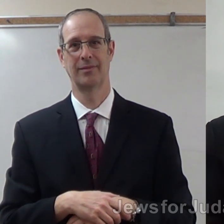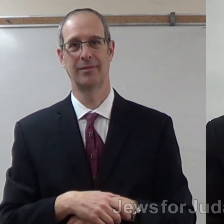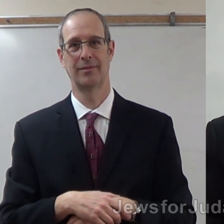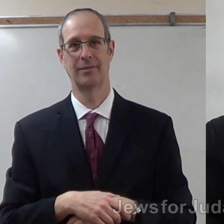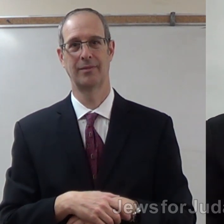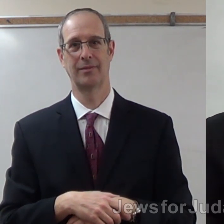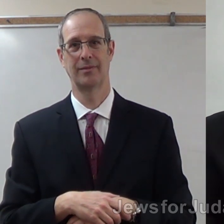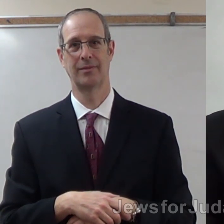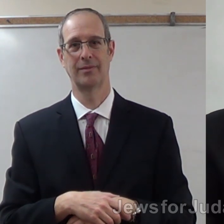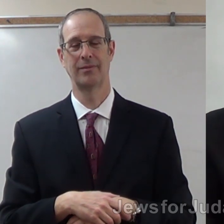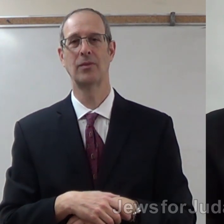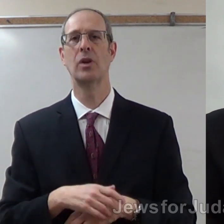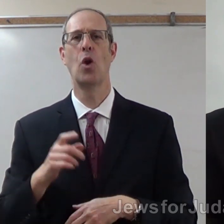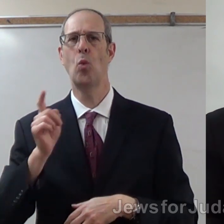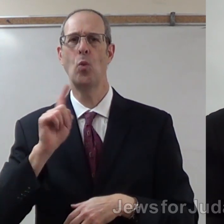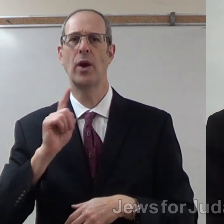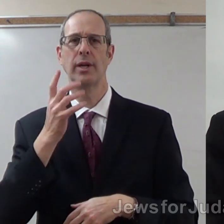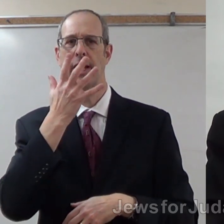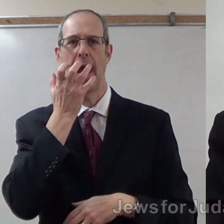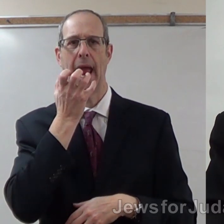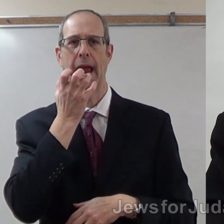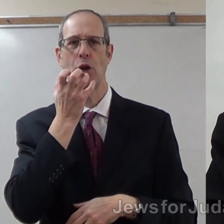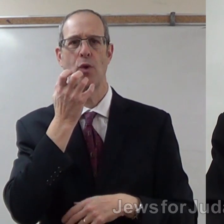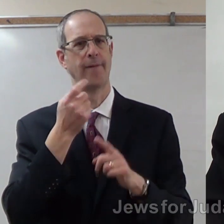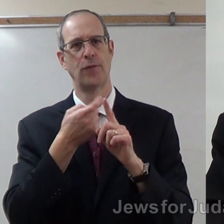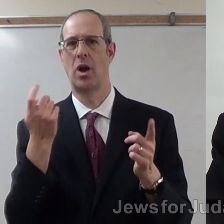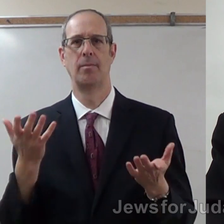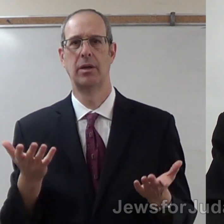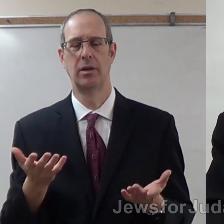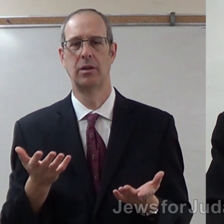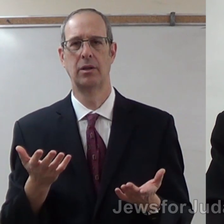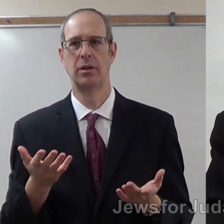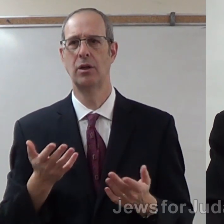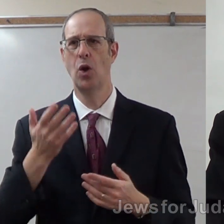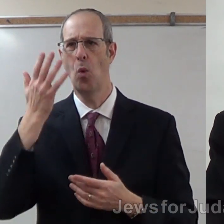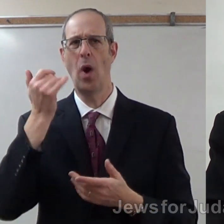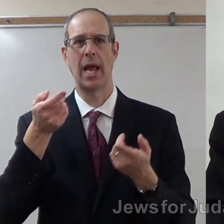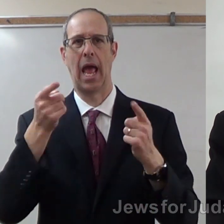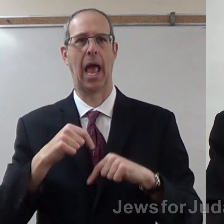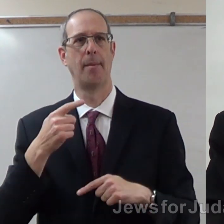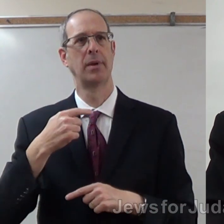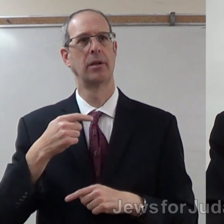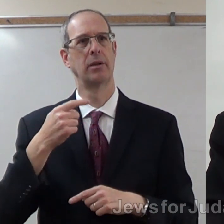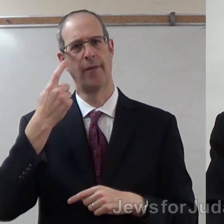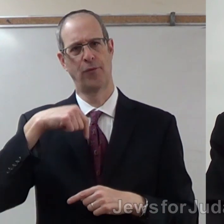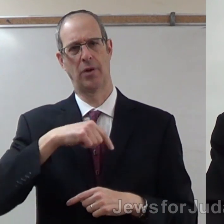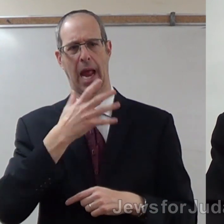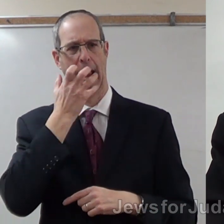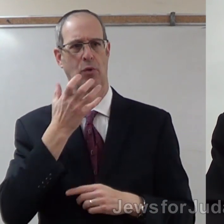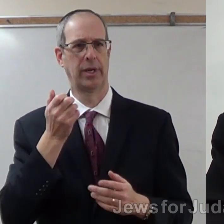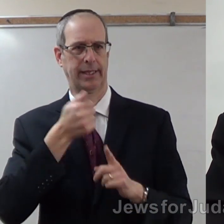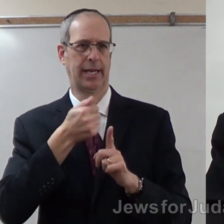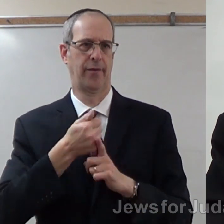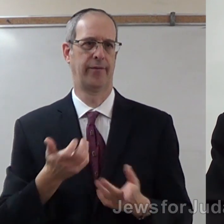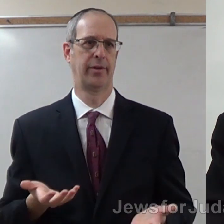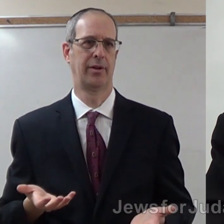Now, where does anger come from? Why does it happen to us?